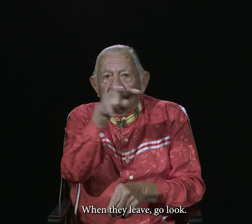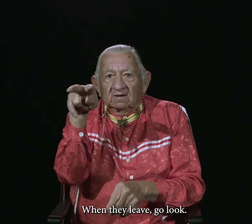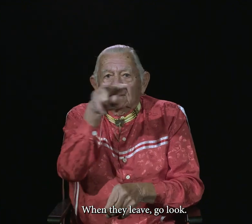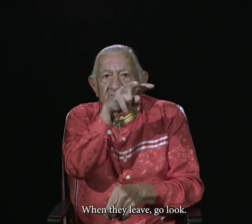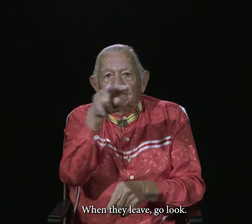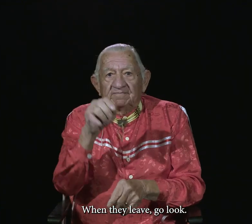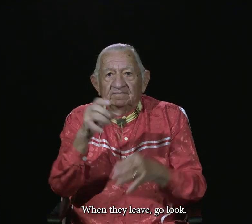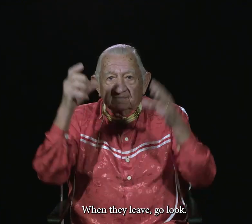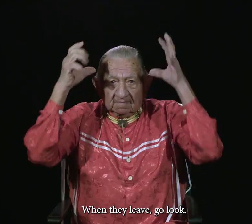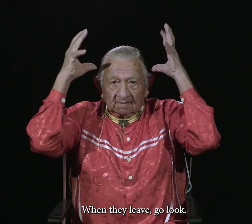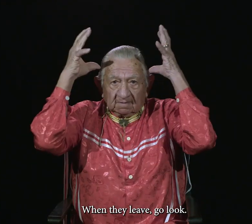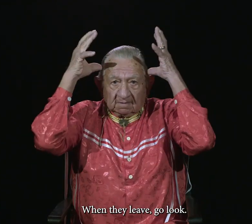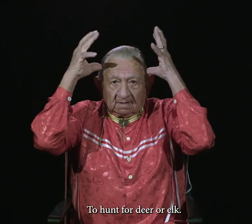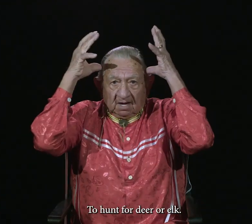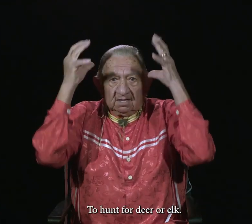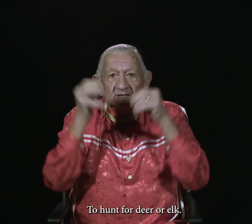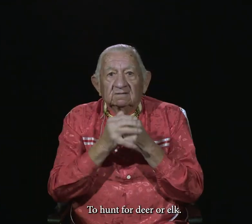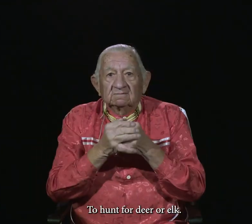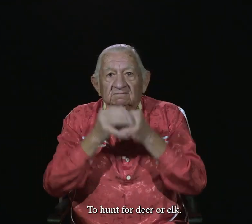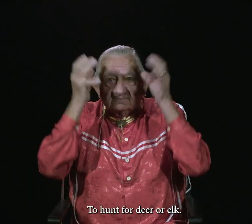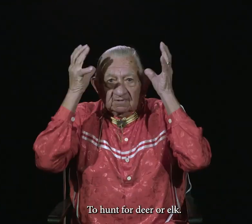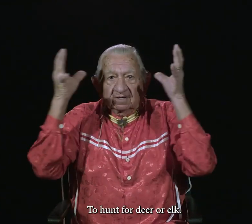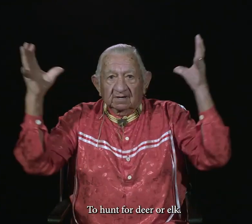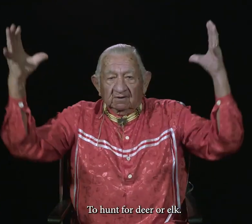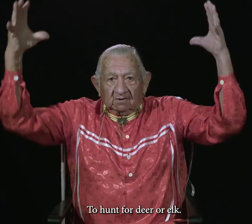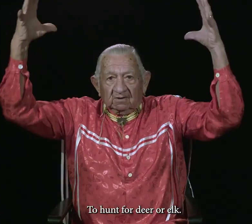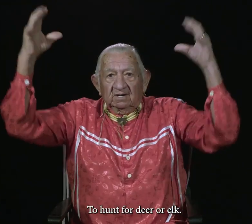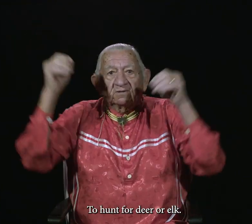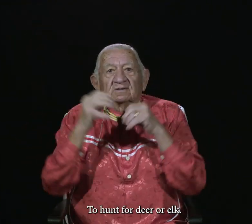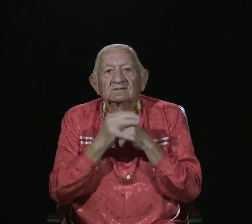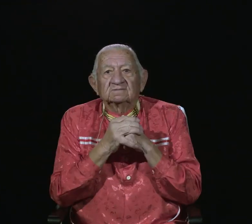look, to hunt for deer or elk.